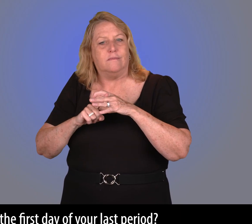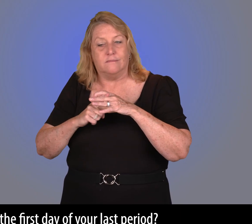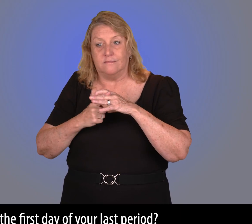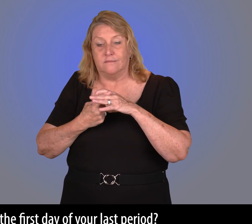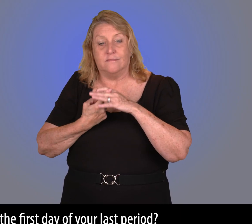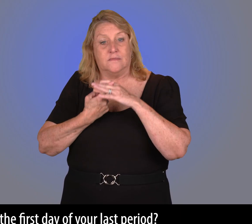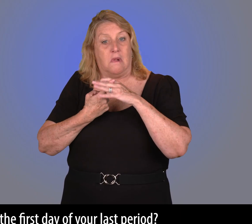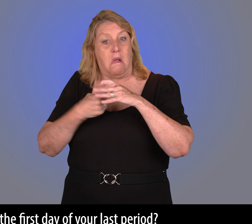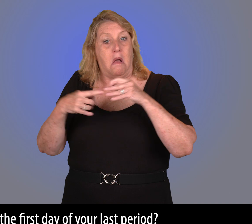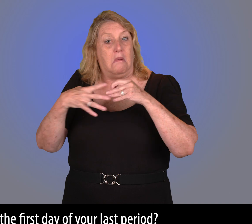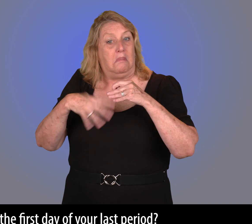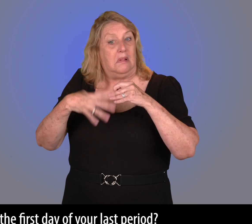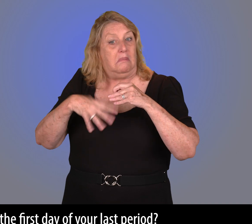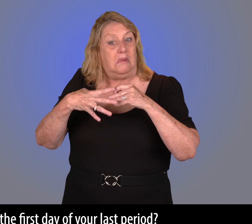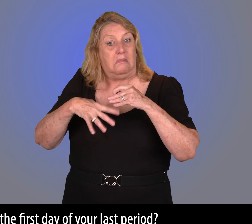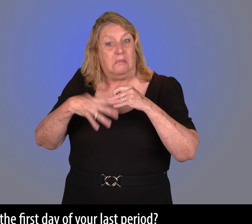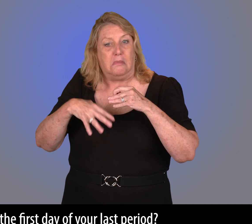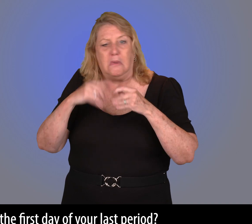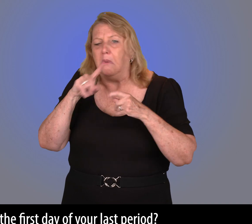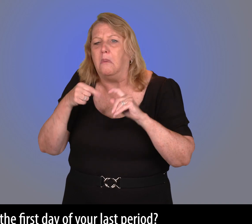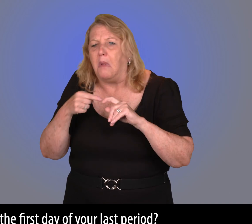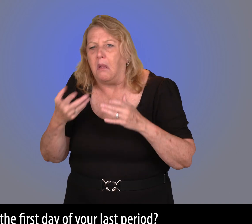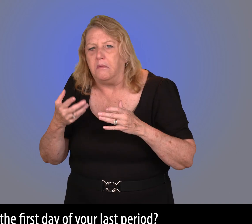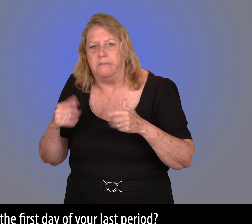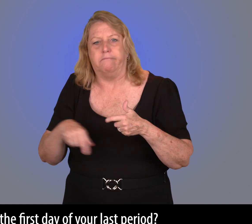When was the first day of your last period?